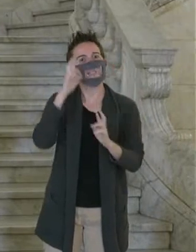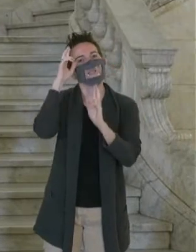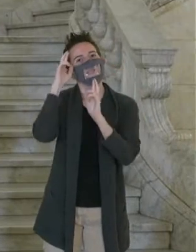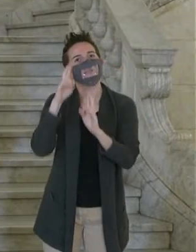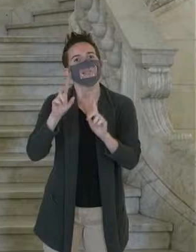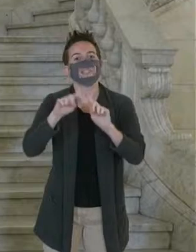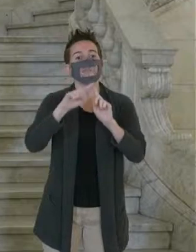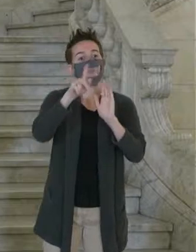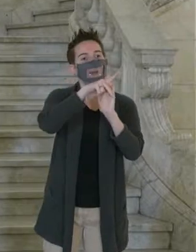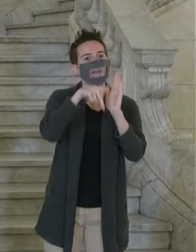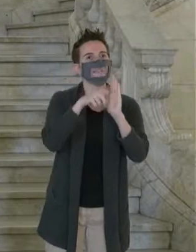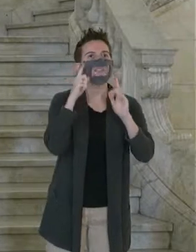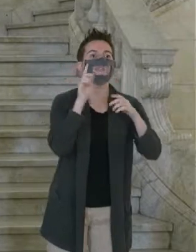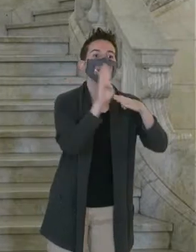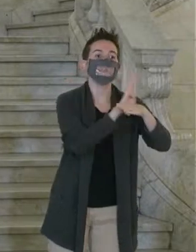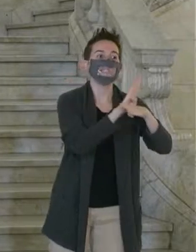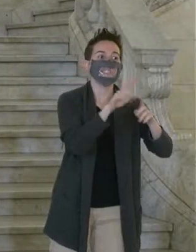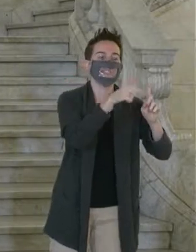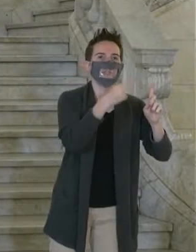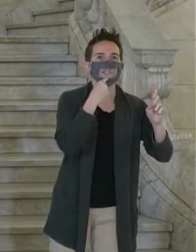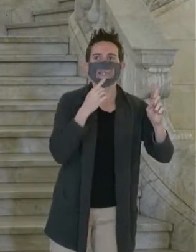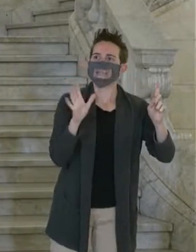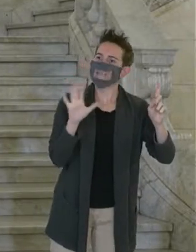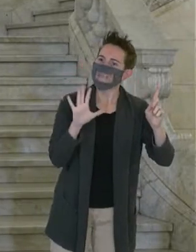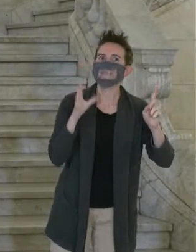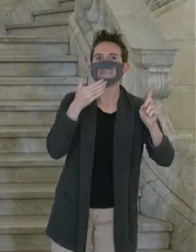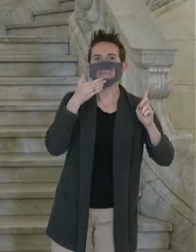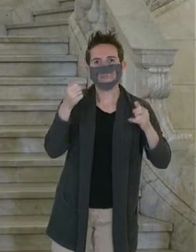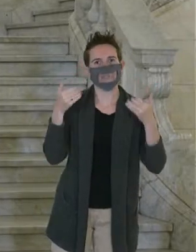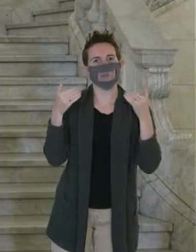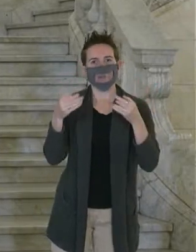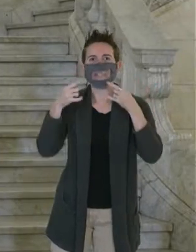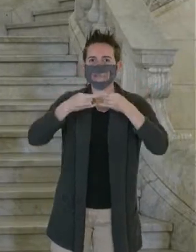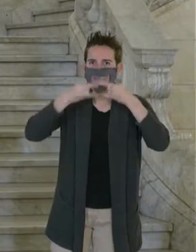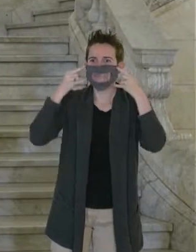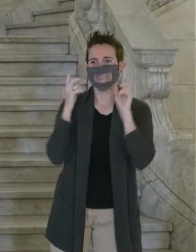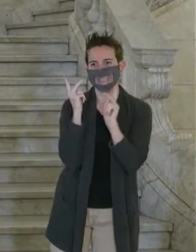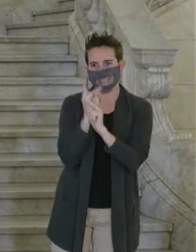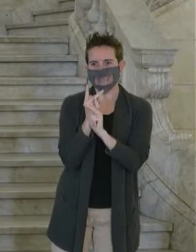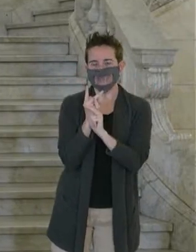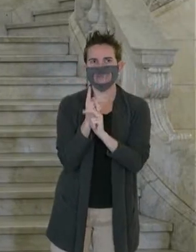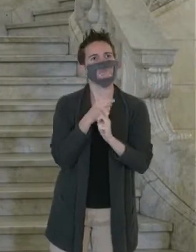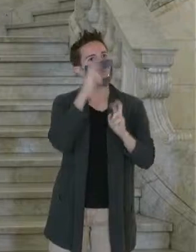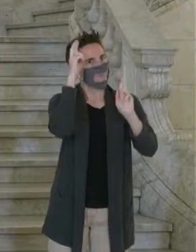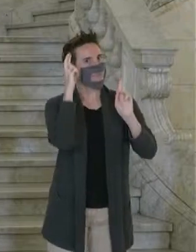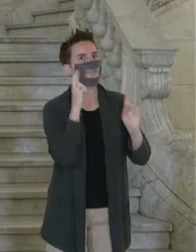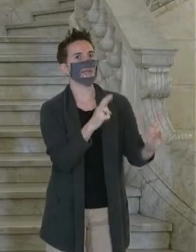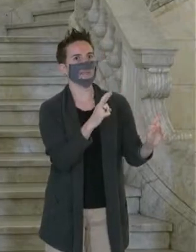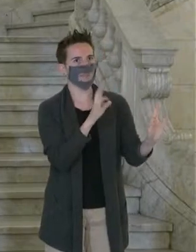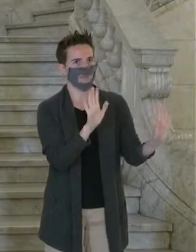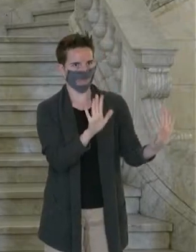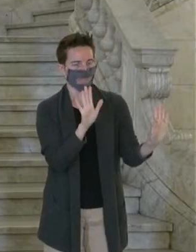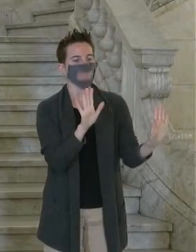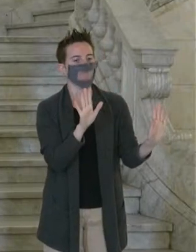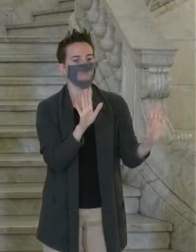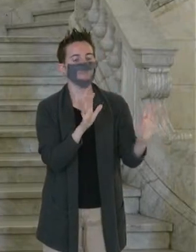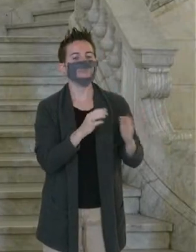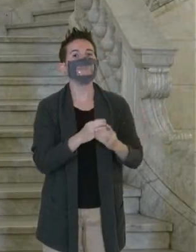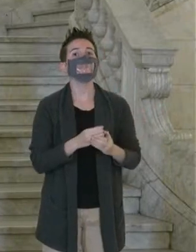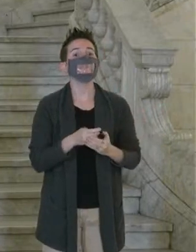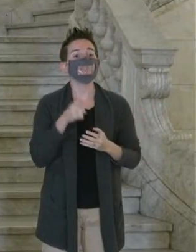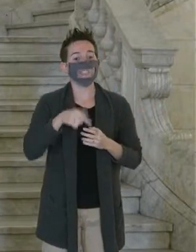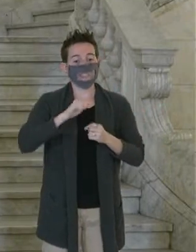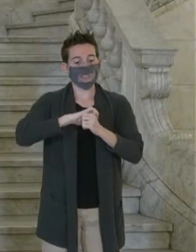policies of businesses who may still choose to have mask wearing as a mandate and enforce that in their facilities.